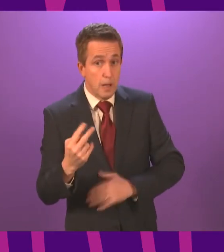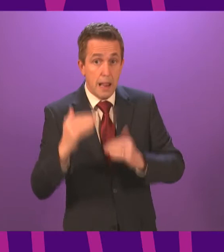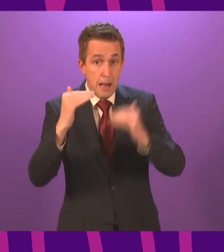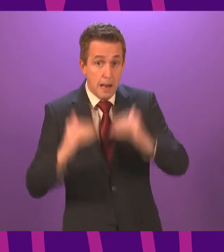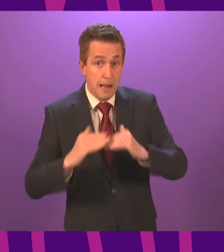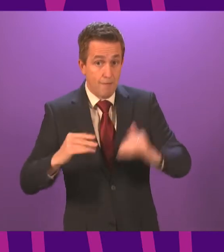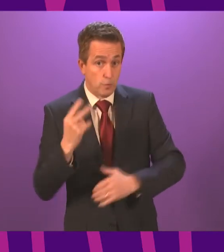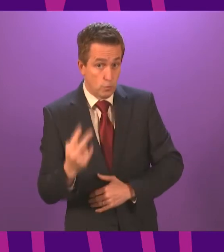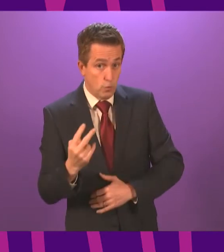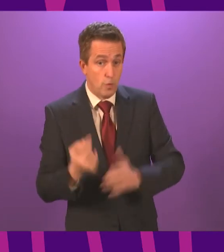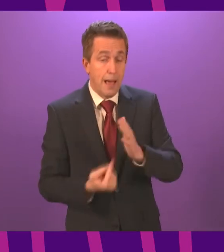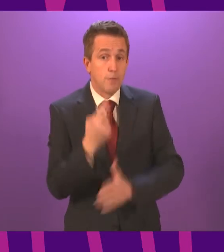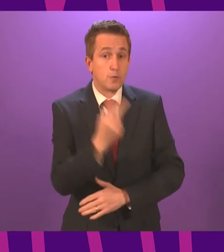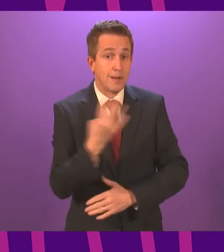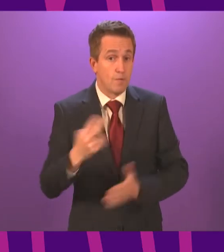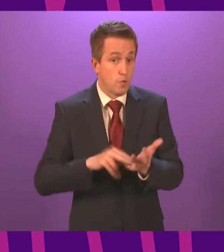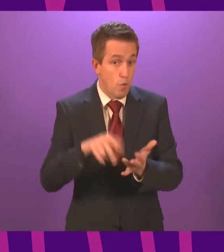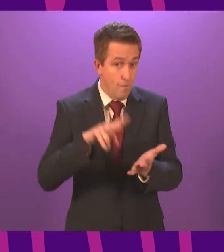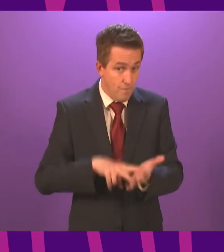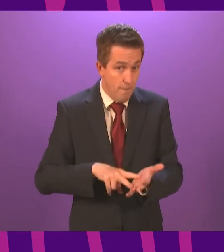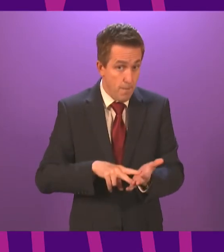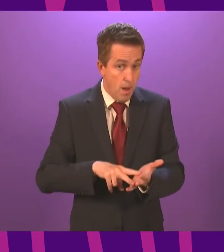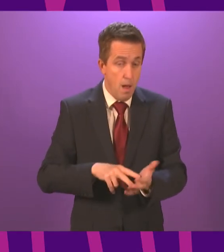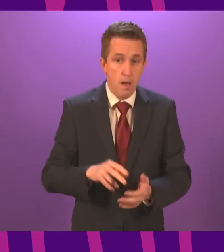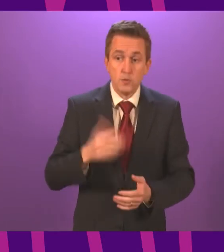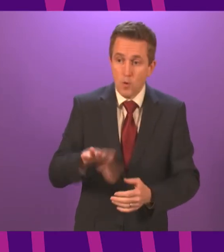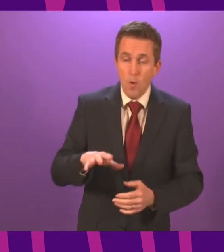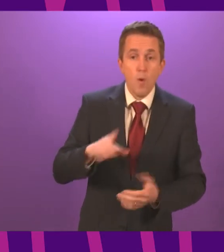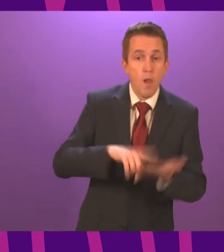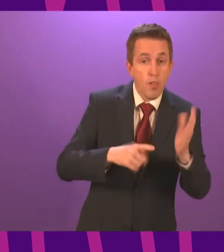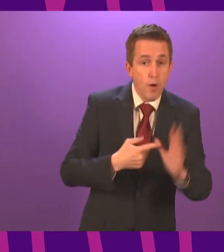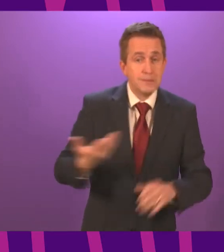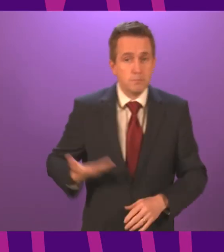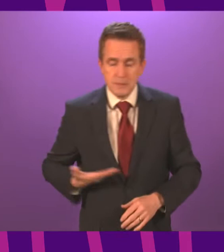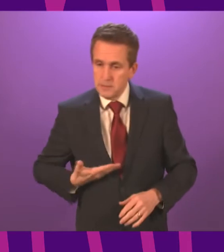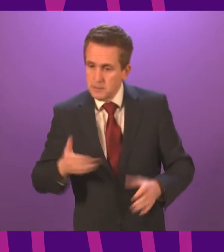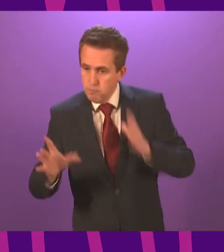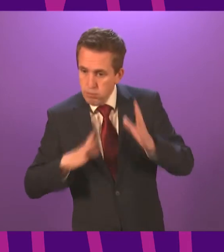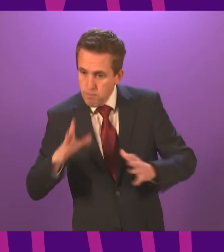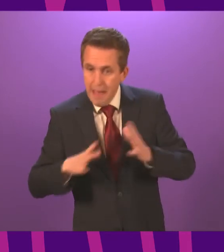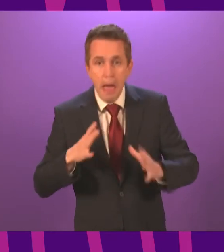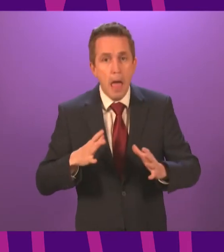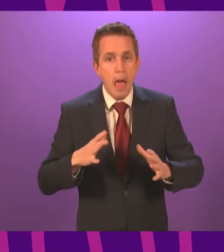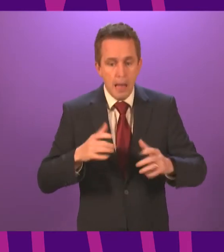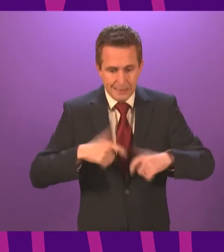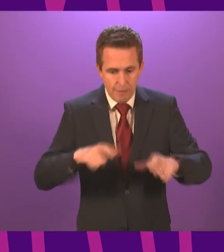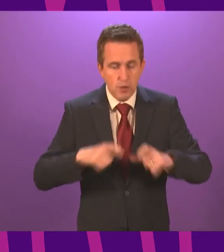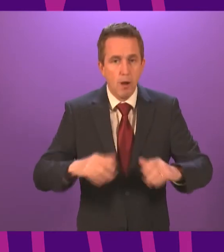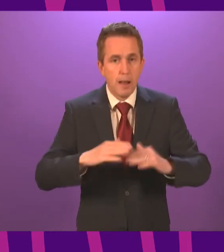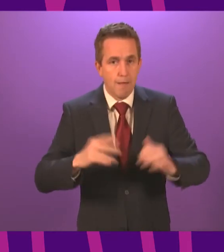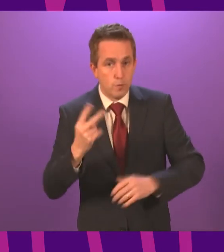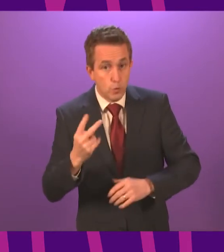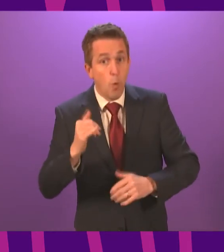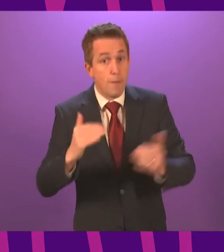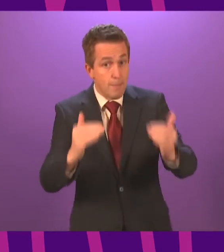take place on the 24th of November, giving businesses and local authorities time to put in place measures to ensure that they can stay at level 2 or continue towards level